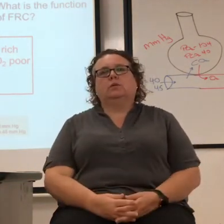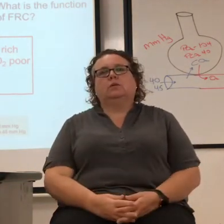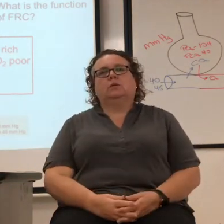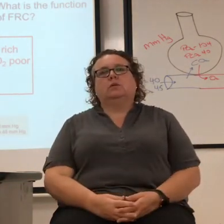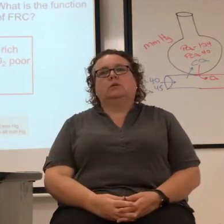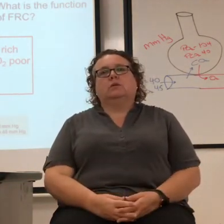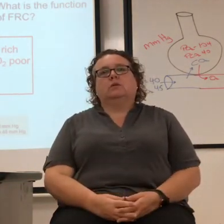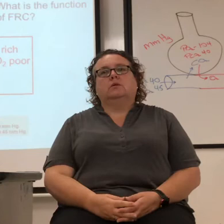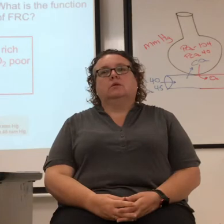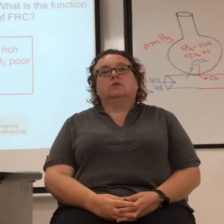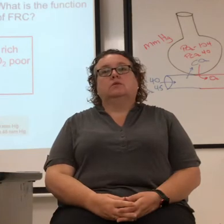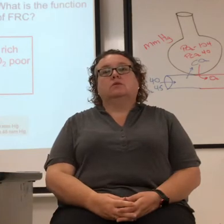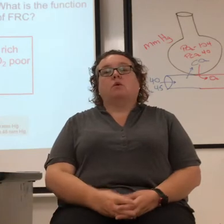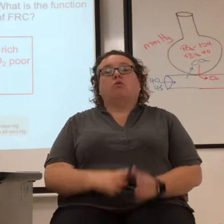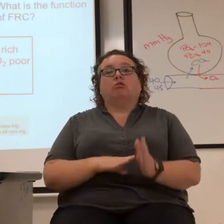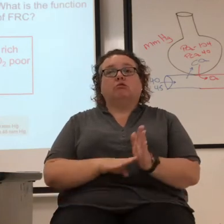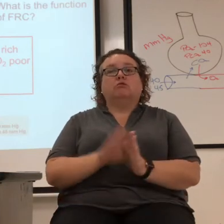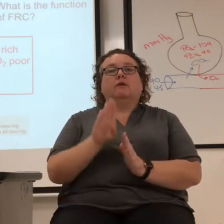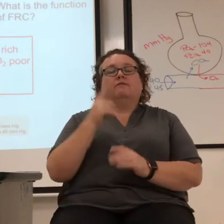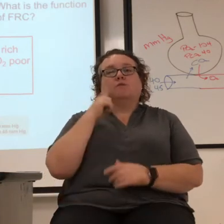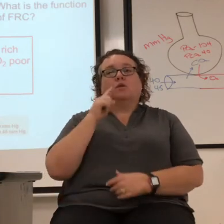Then look at the gradient for CO2,